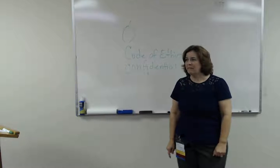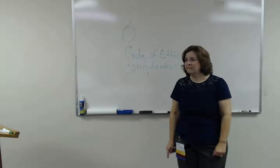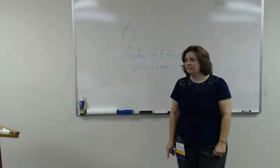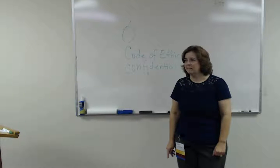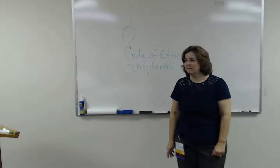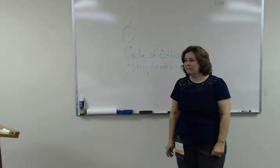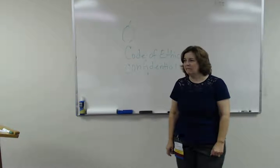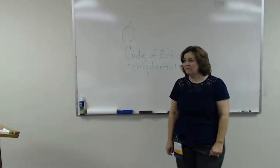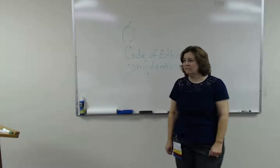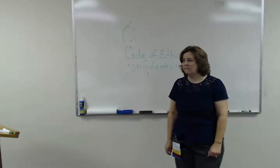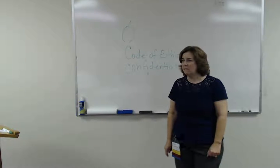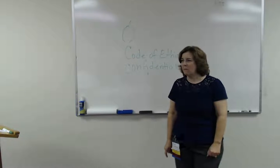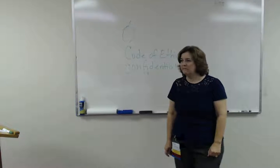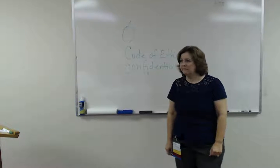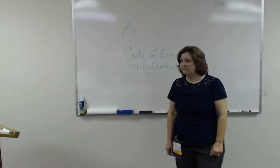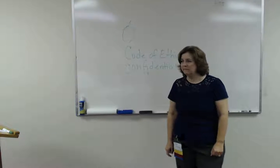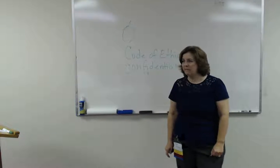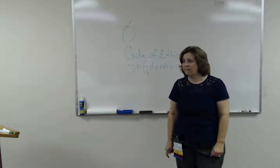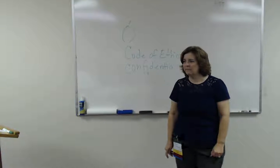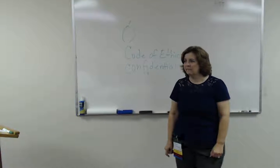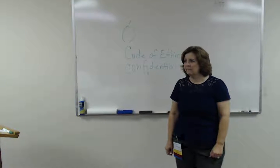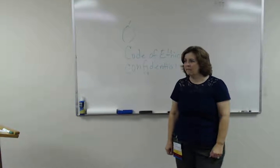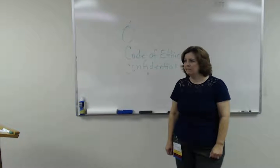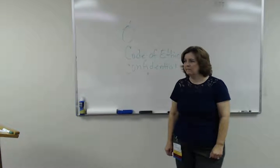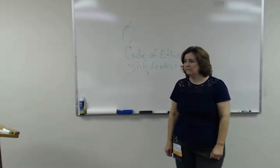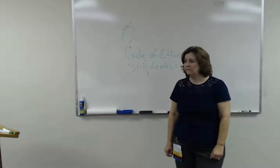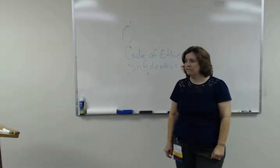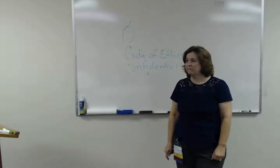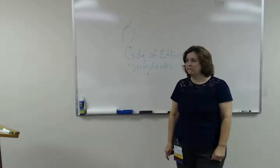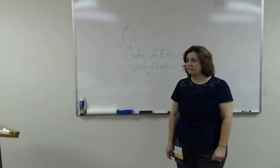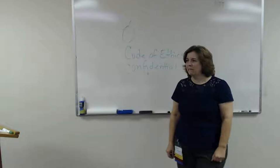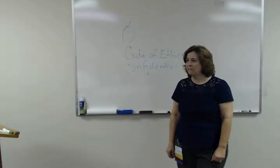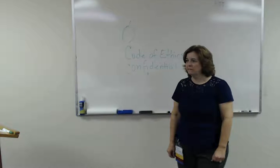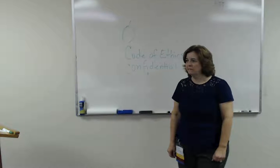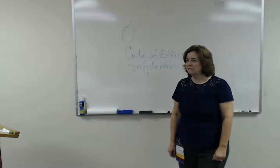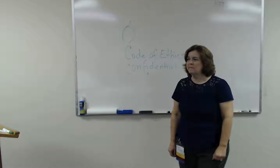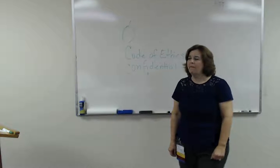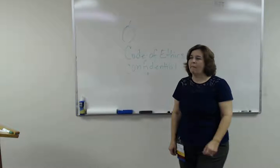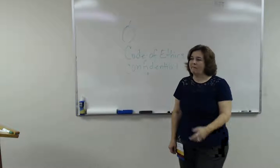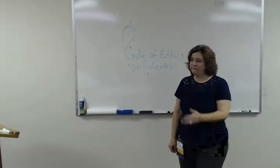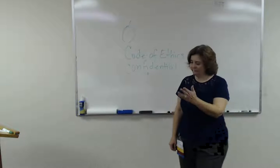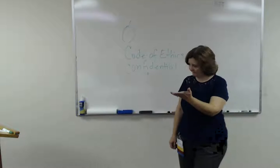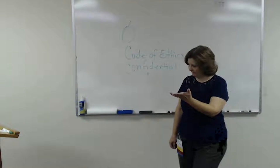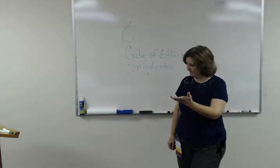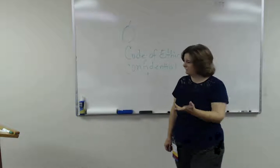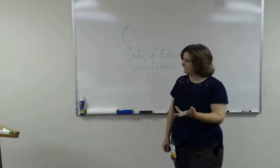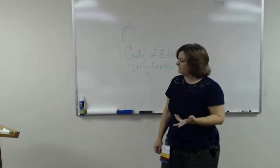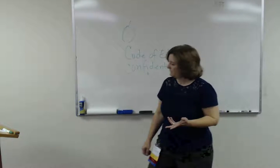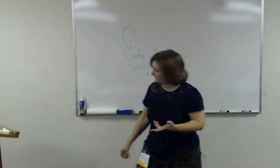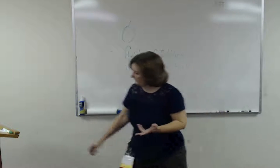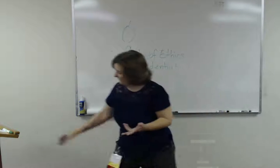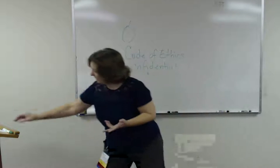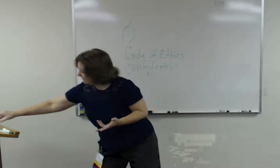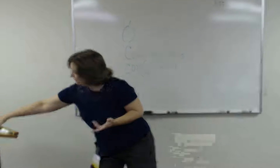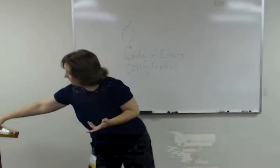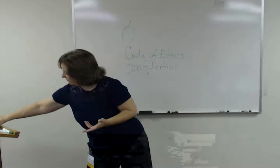But some church interpreters doesn't want to learn, and that's the problem. We have the